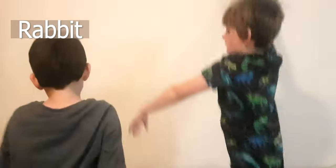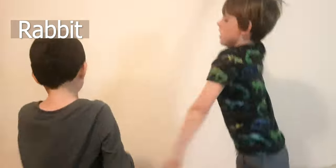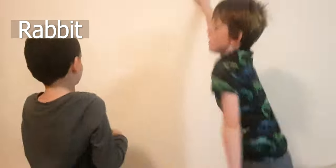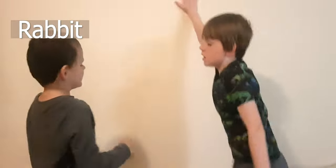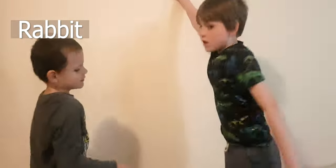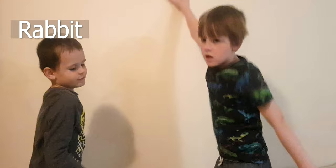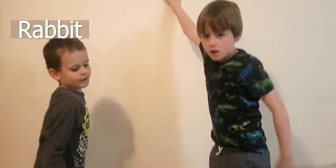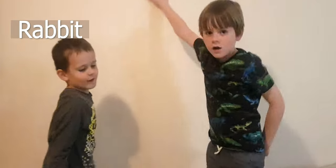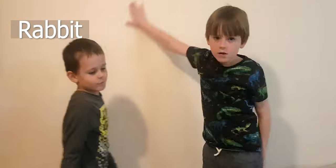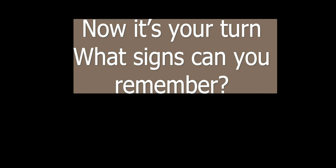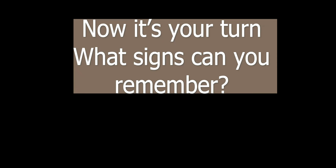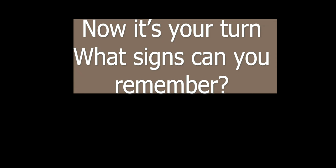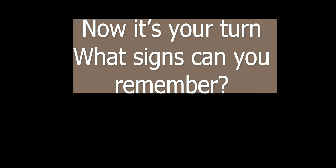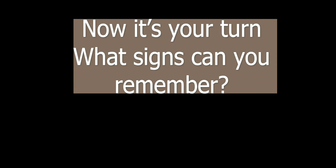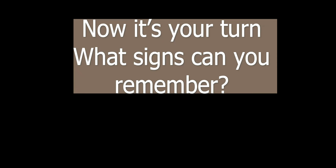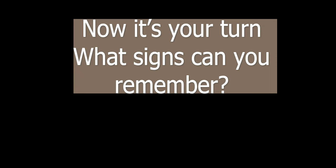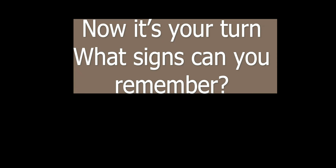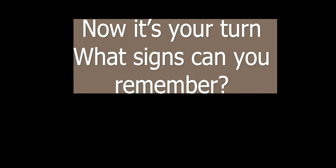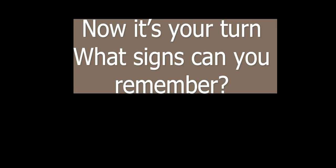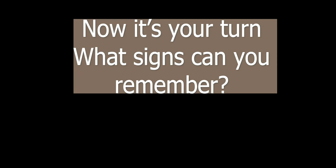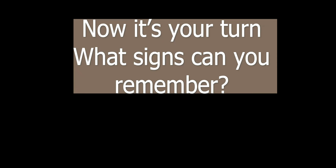Okay, good job, guys.